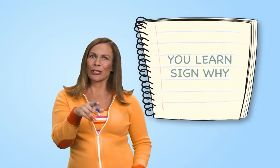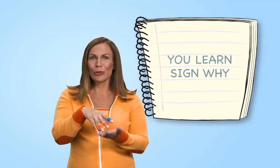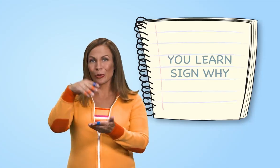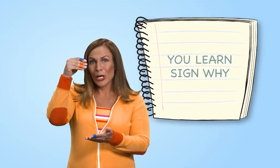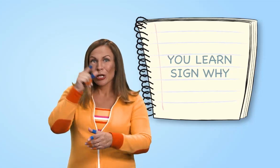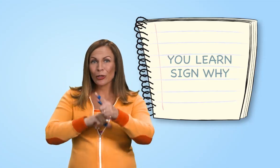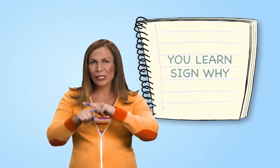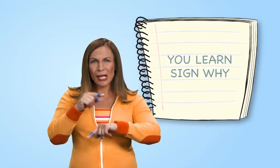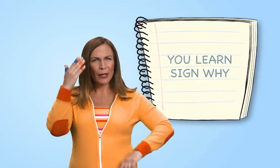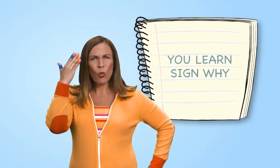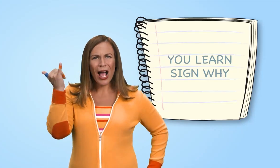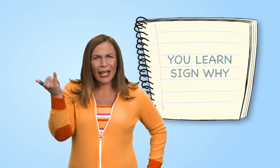You learn sign why?